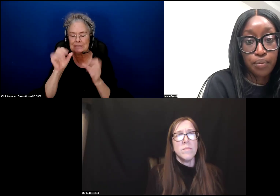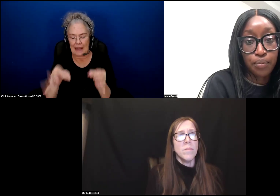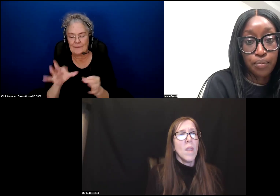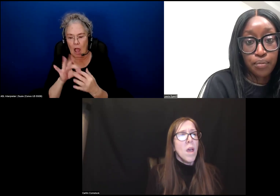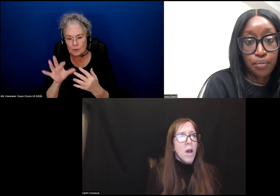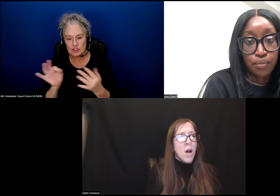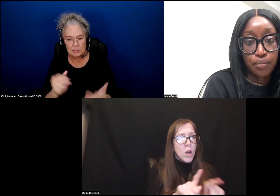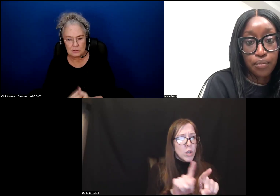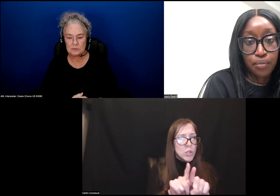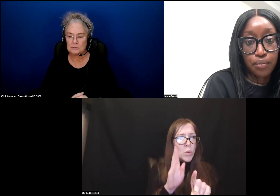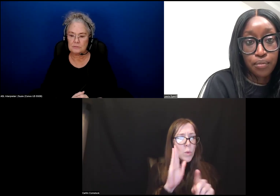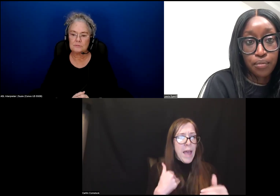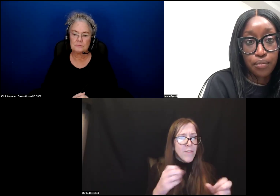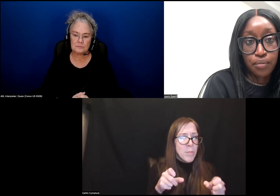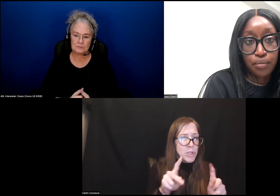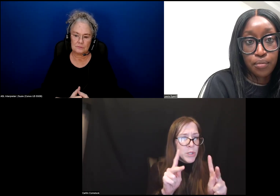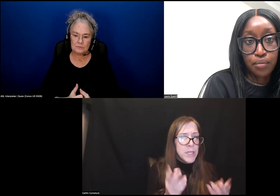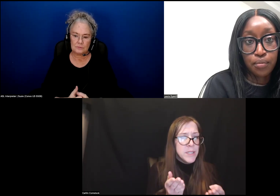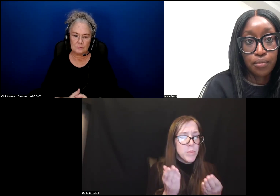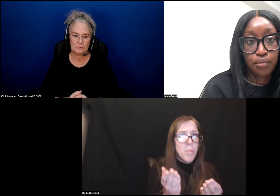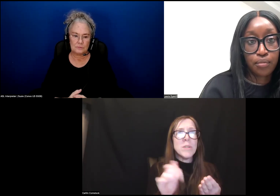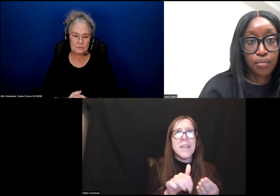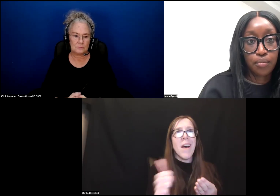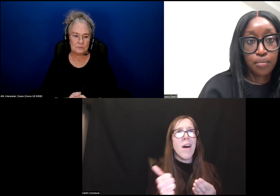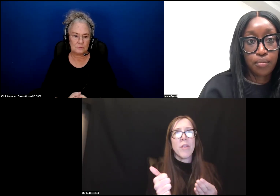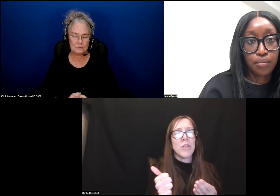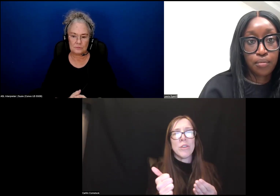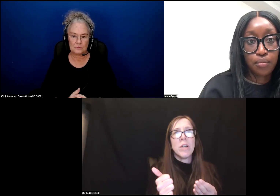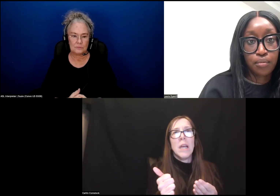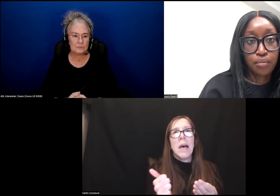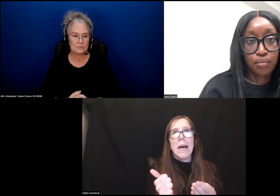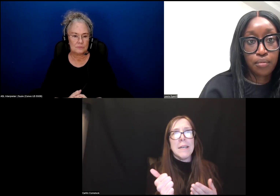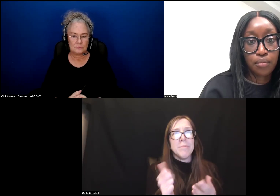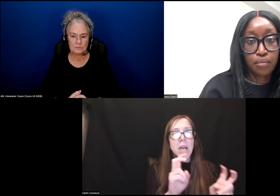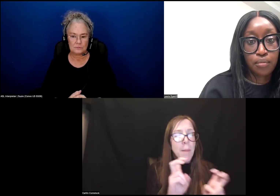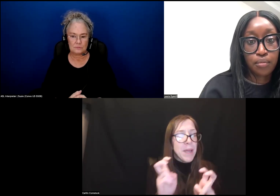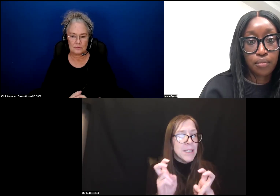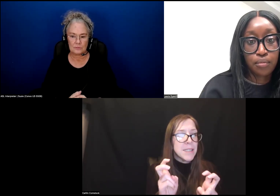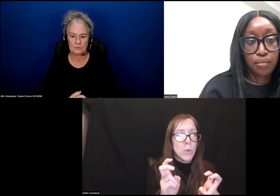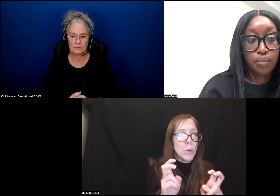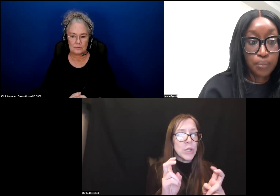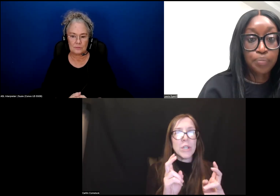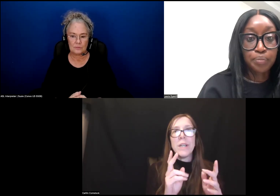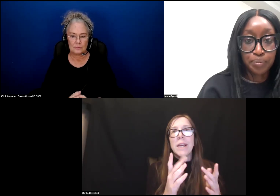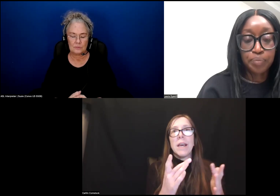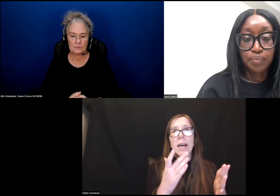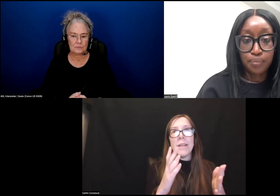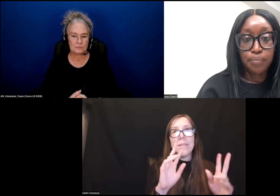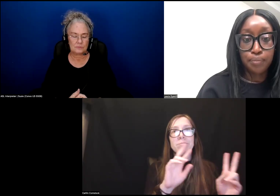option. Also, will we have an opportunity to propose any other topics